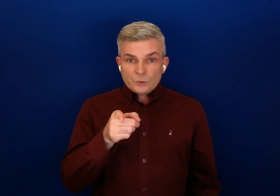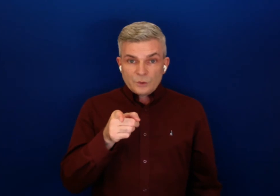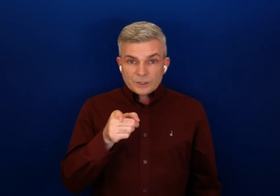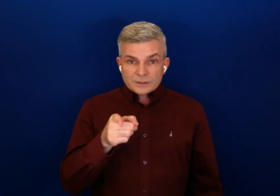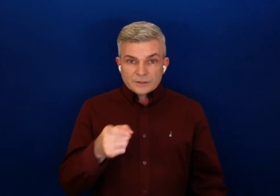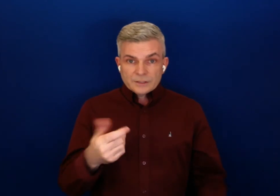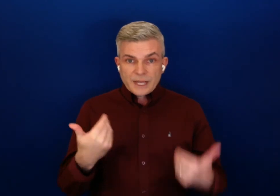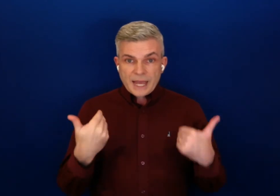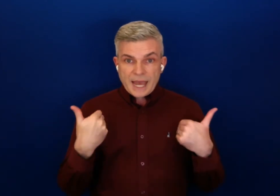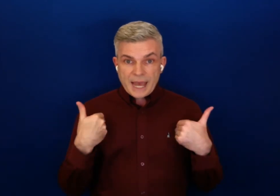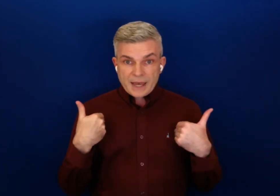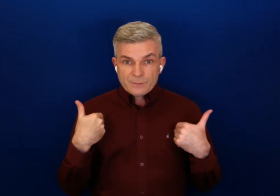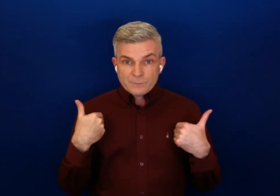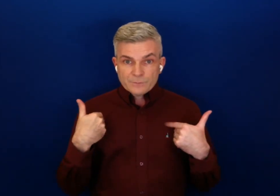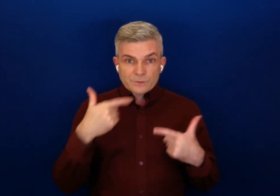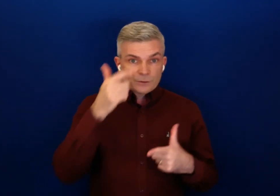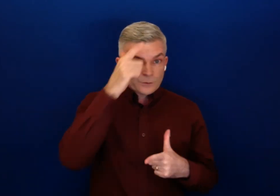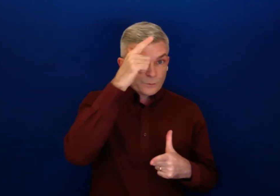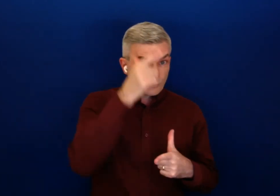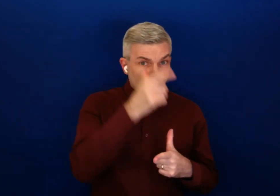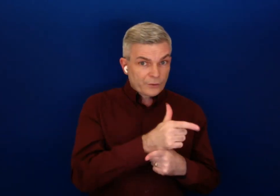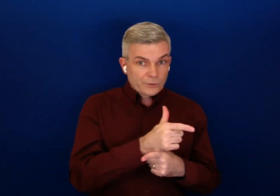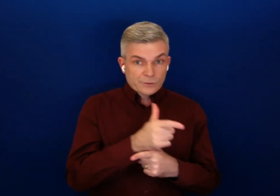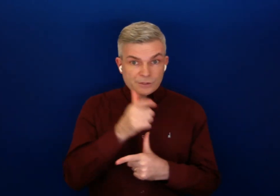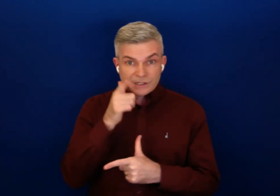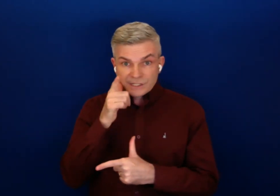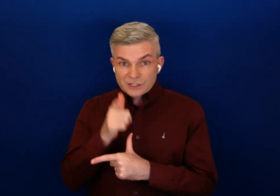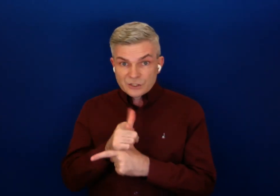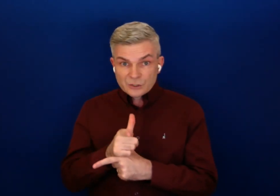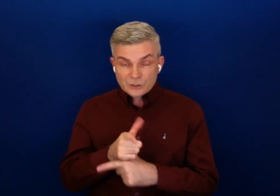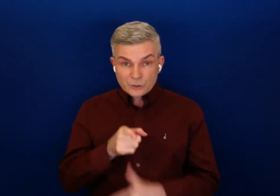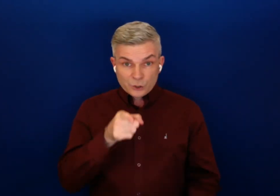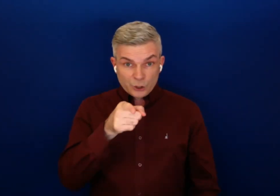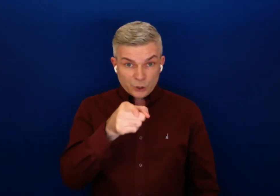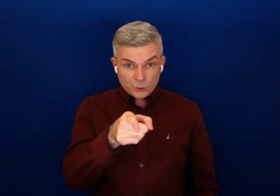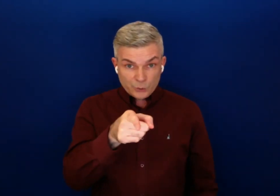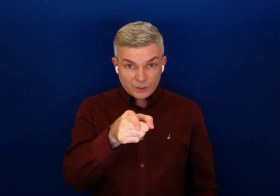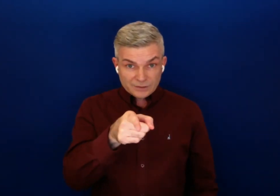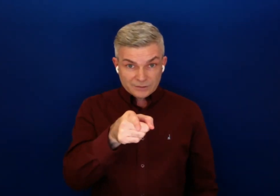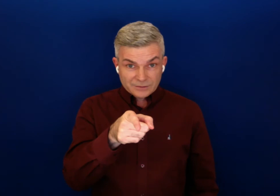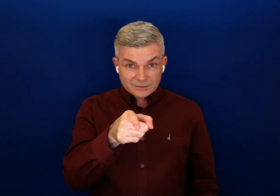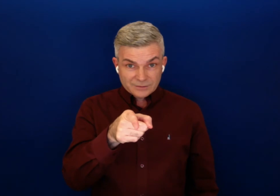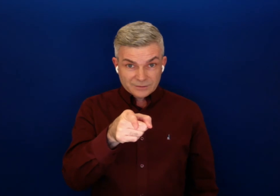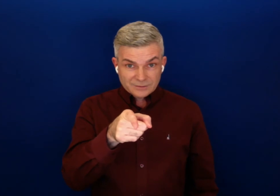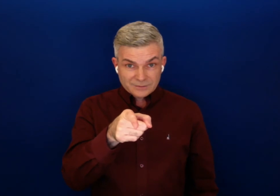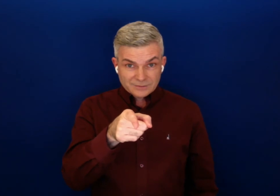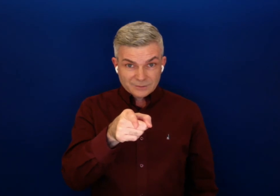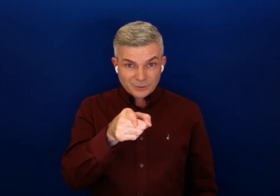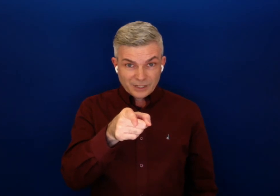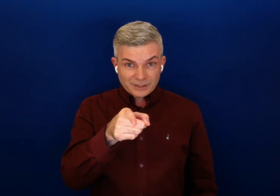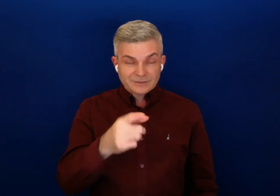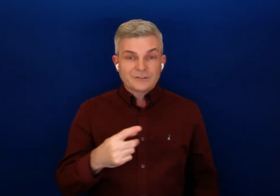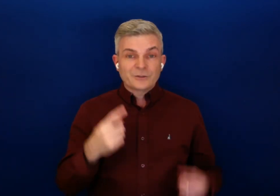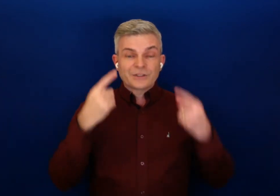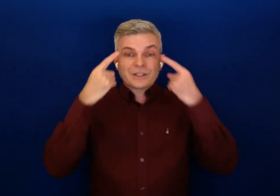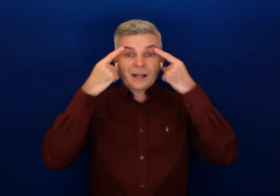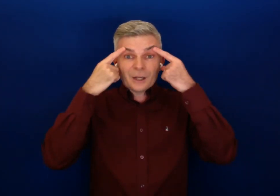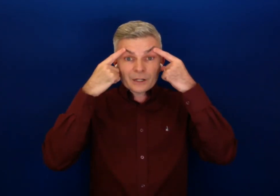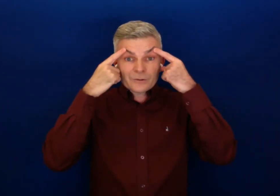you have brother, sister, you. Okay, notice the eyebrows are